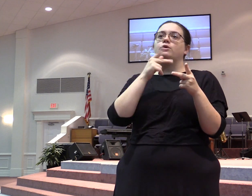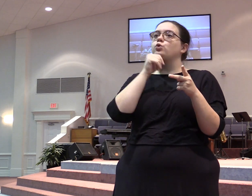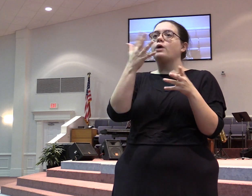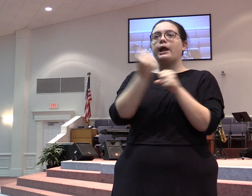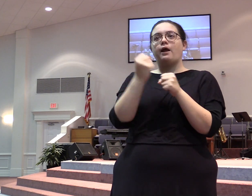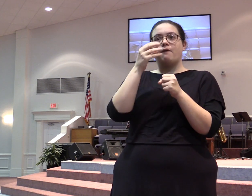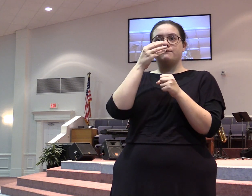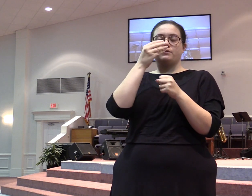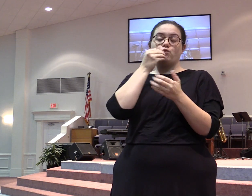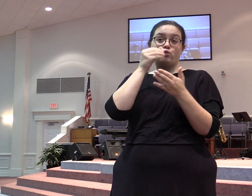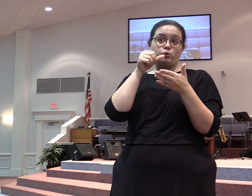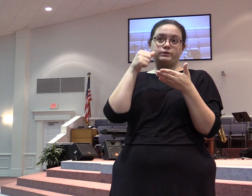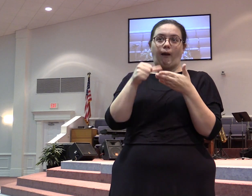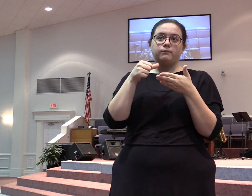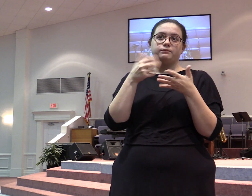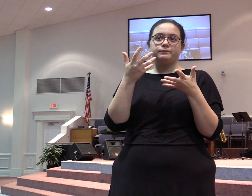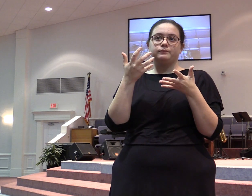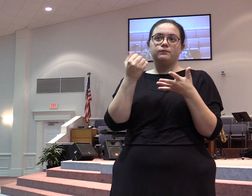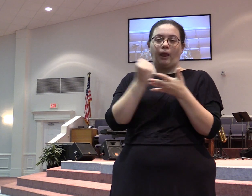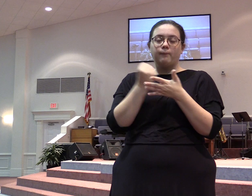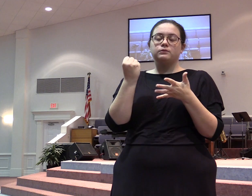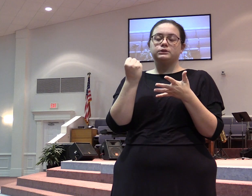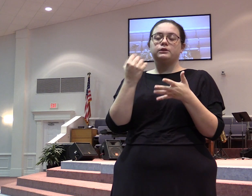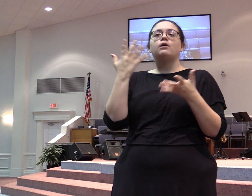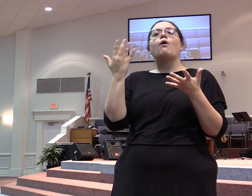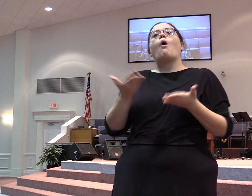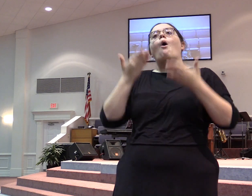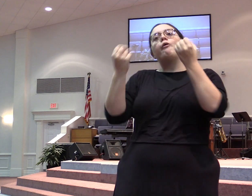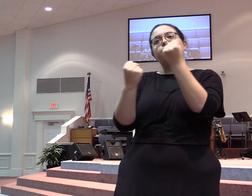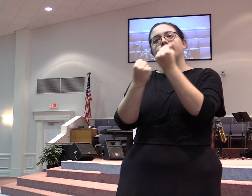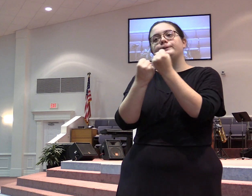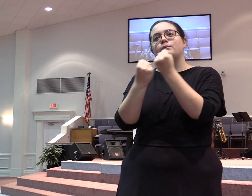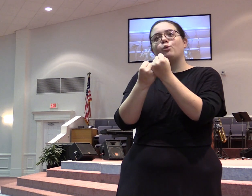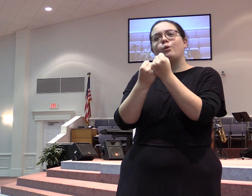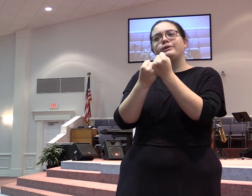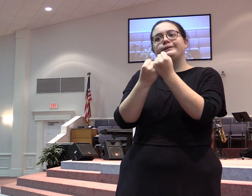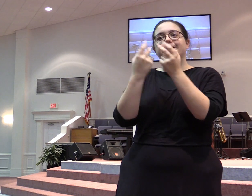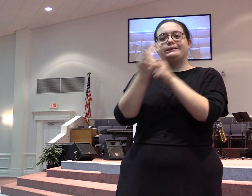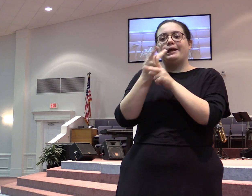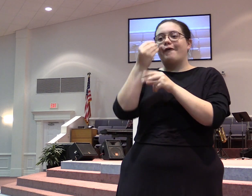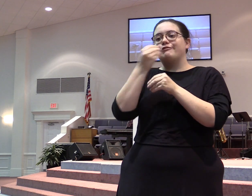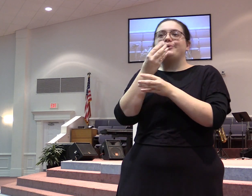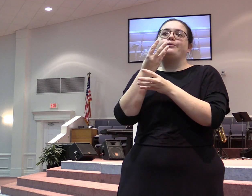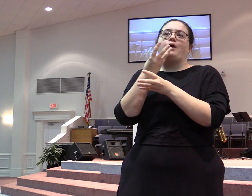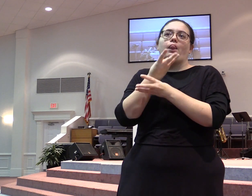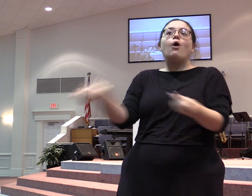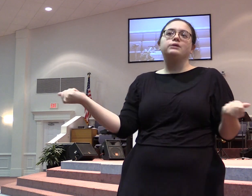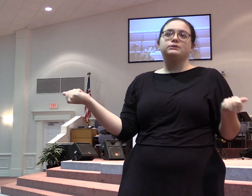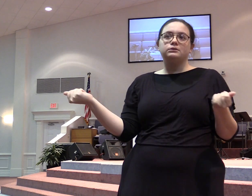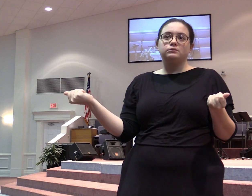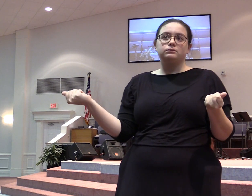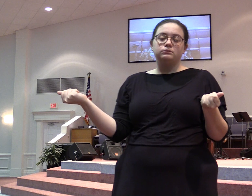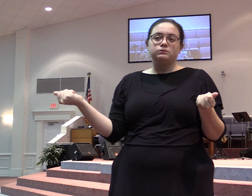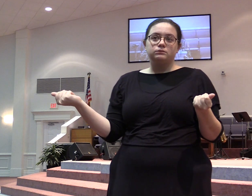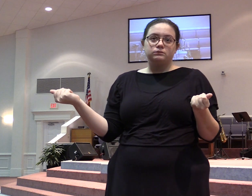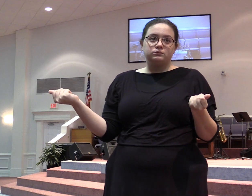they're offering an assistance in helping salvage any food that was lost at the fairgrounds. And so these